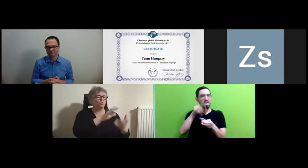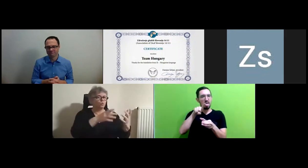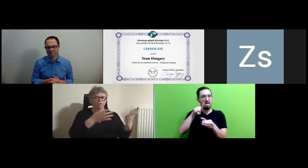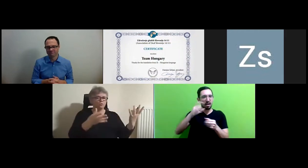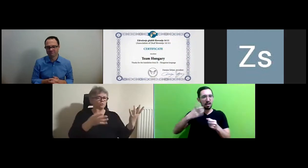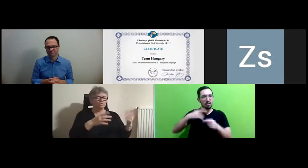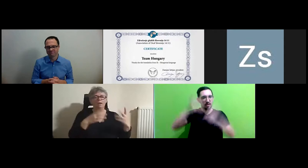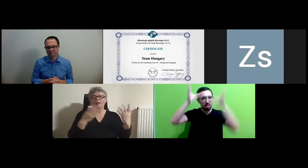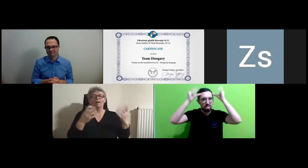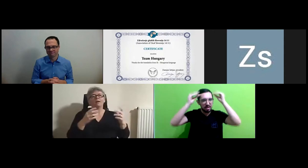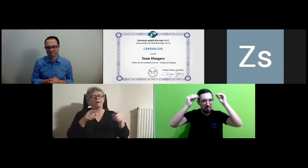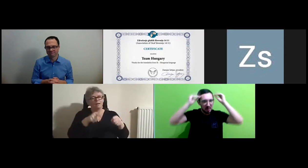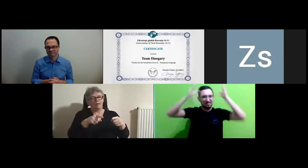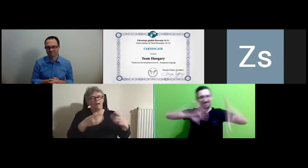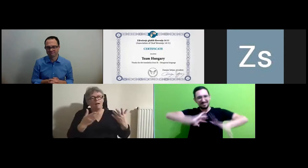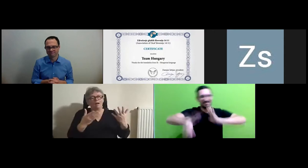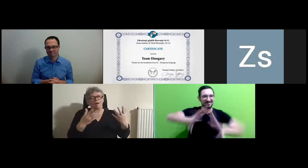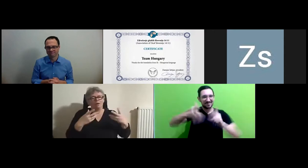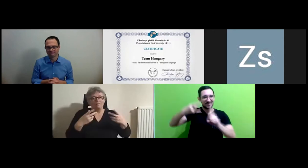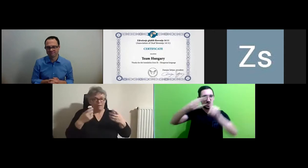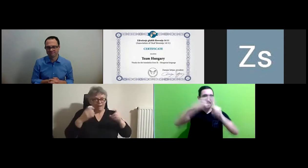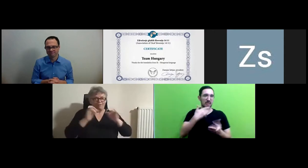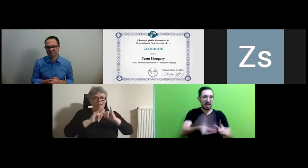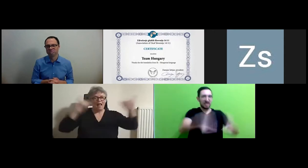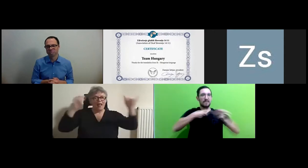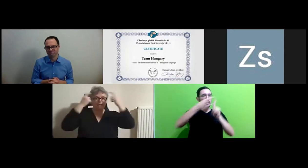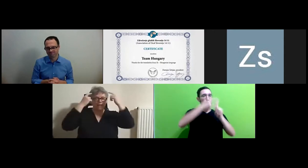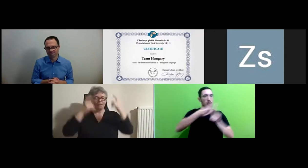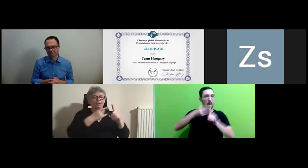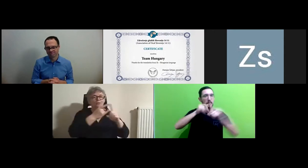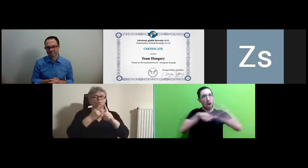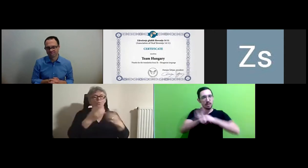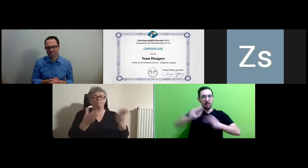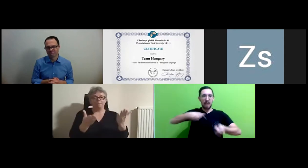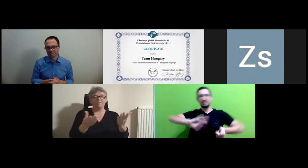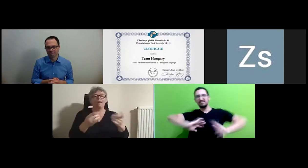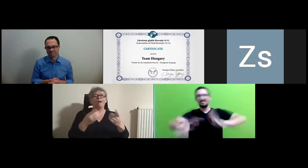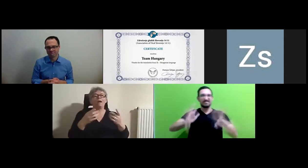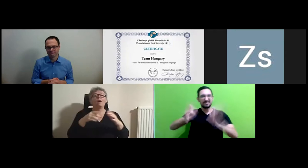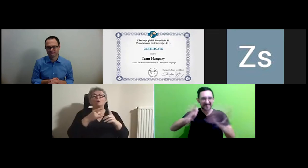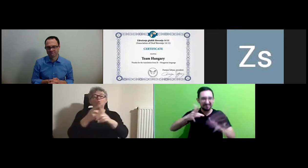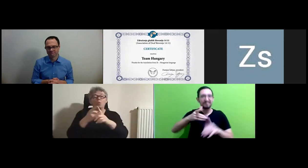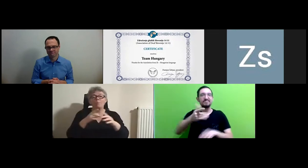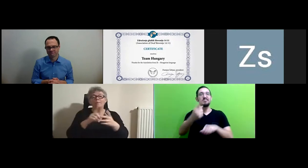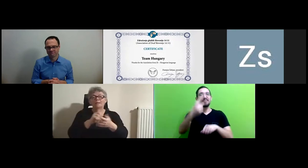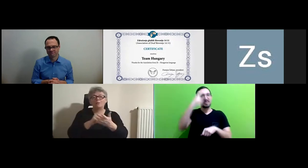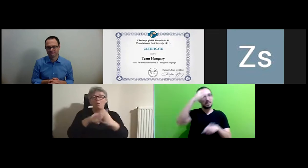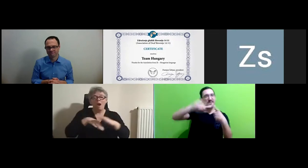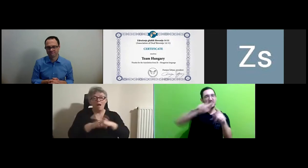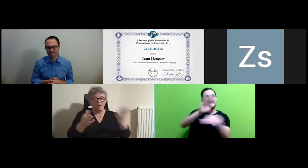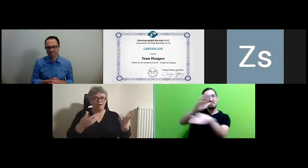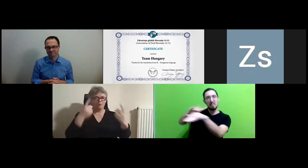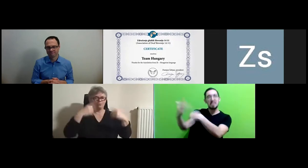even during these corona times, making sure that we don't stay bored and losing our minds, that you've given